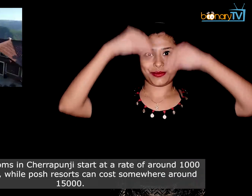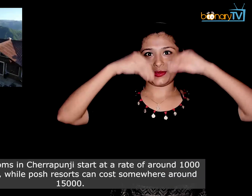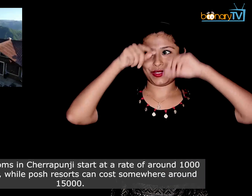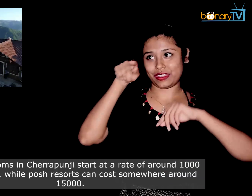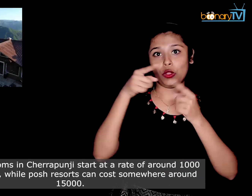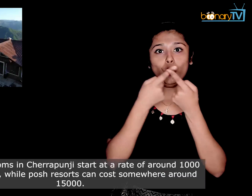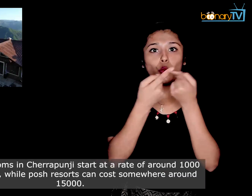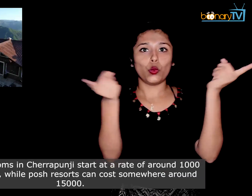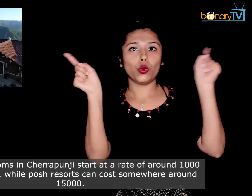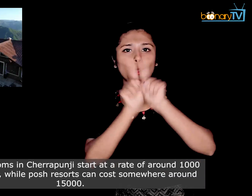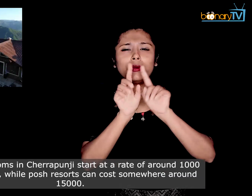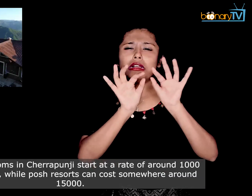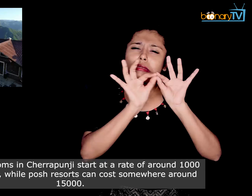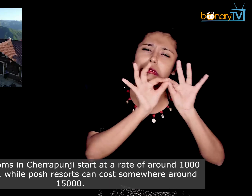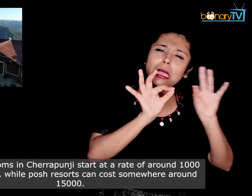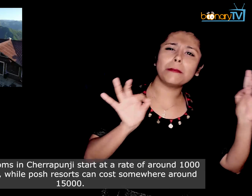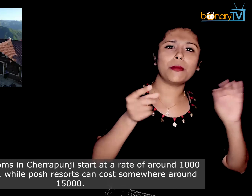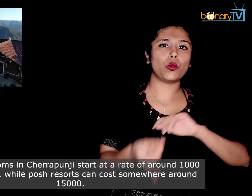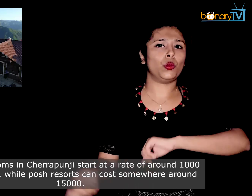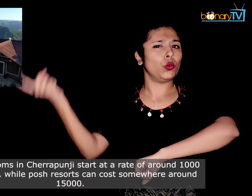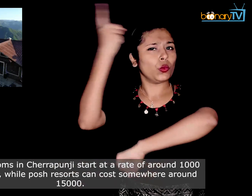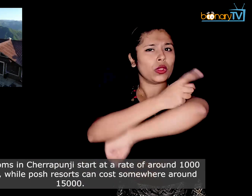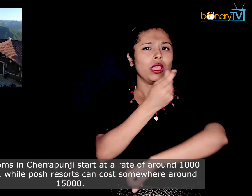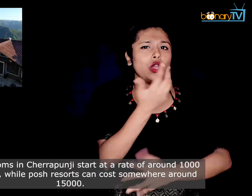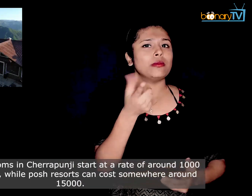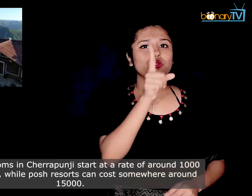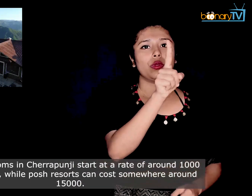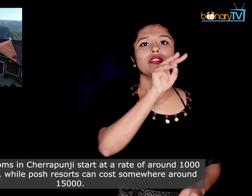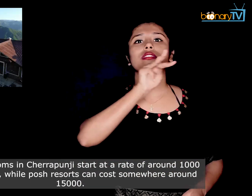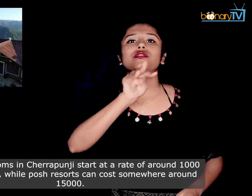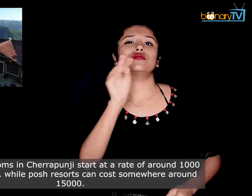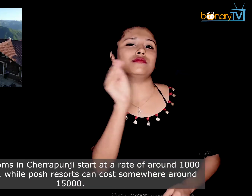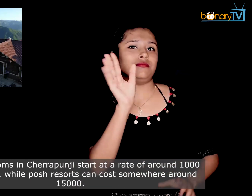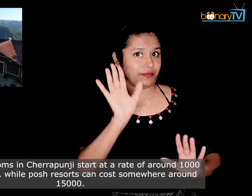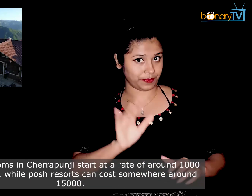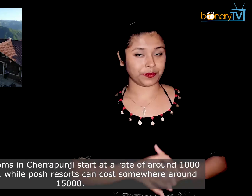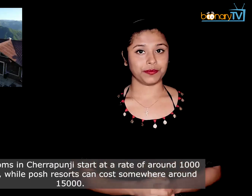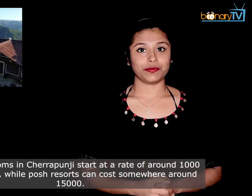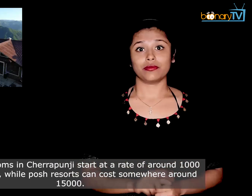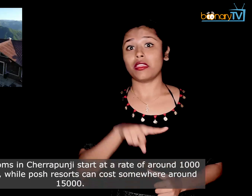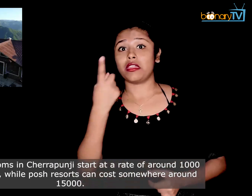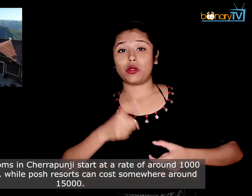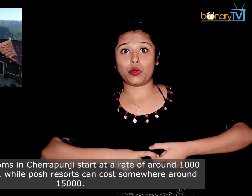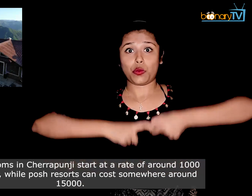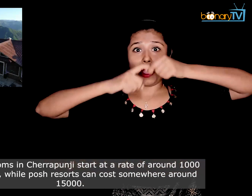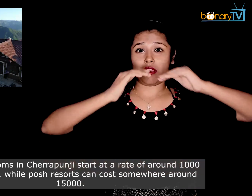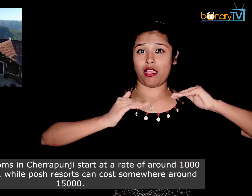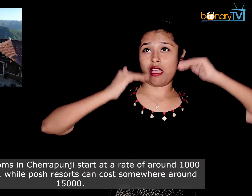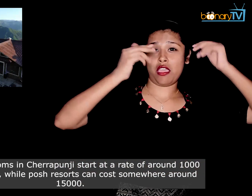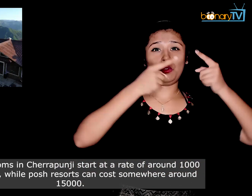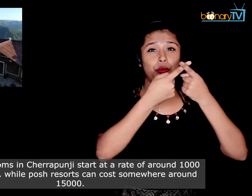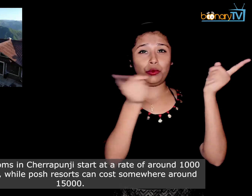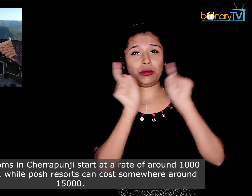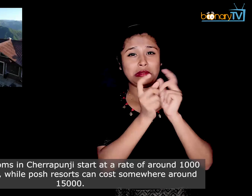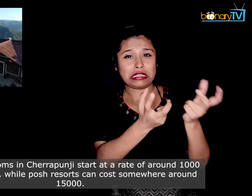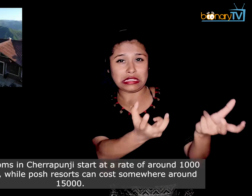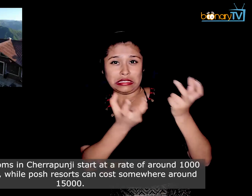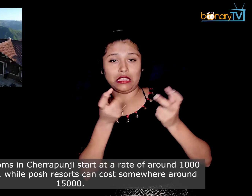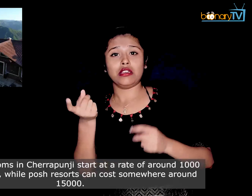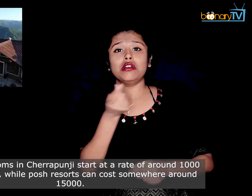Basic hotel rooms in Cherrapunji start at a rate of around 1,000 Indian rupees per night, while posh